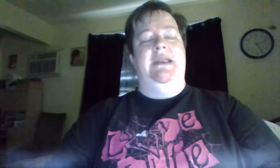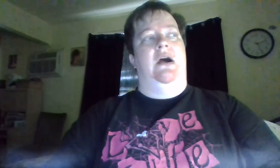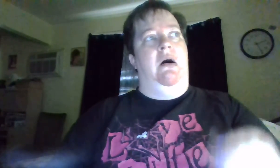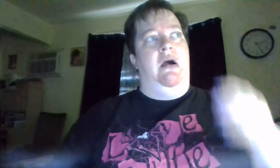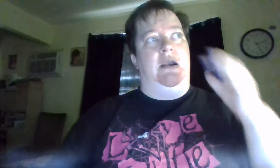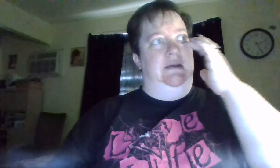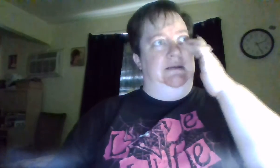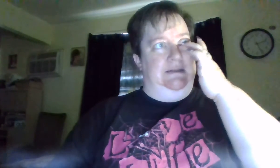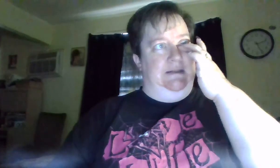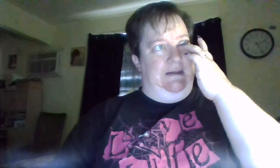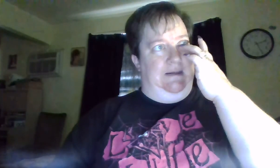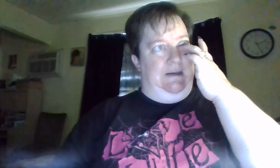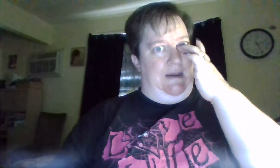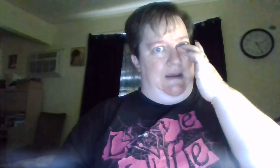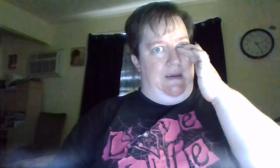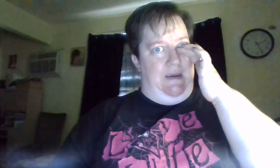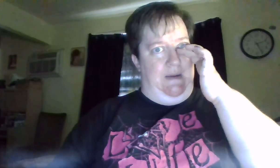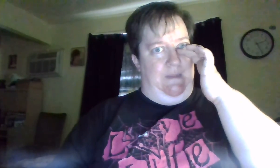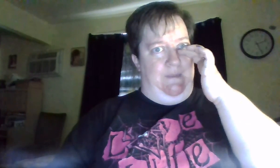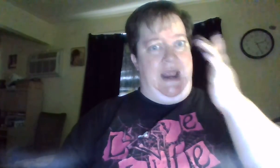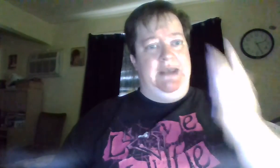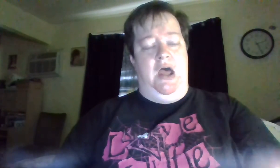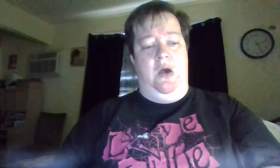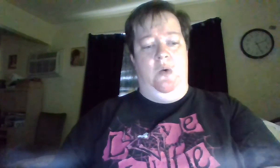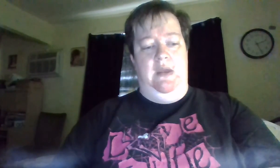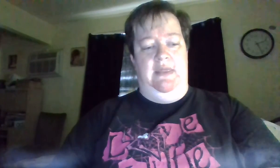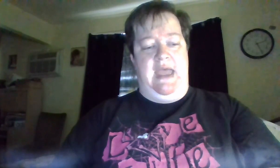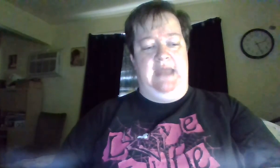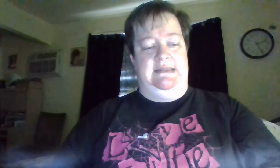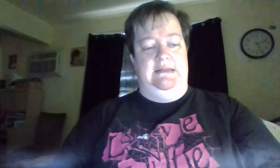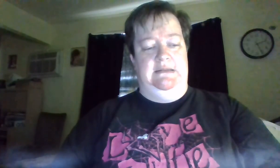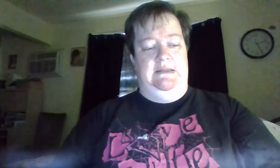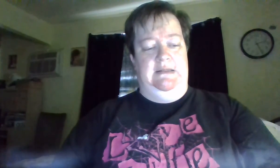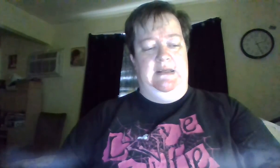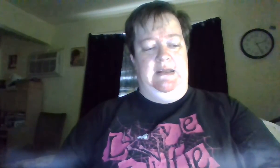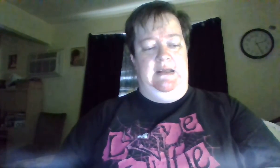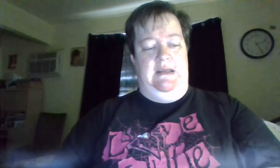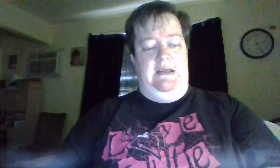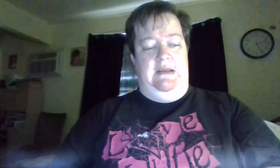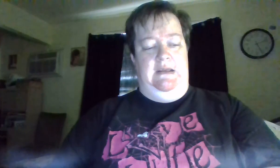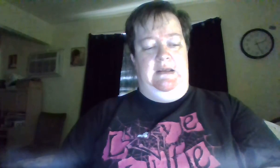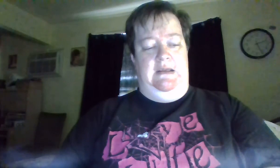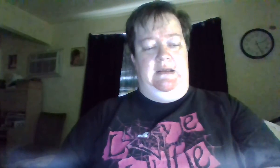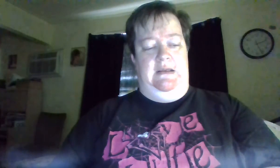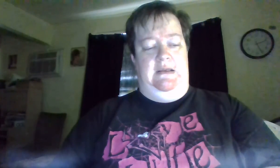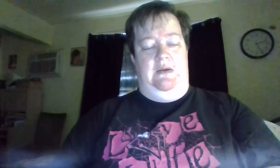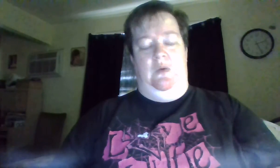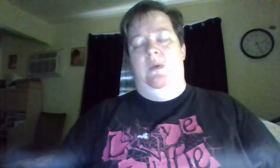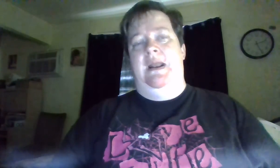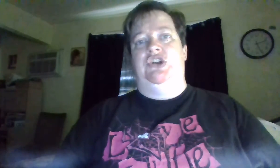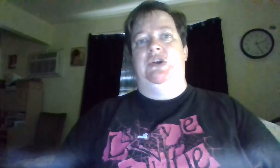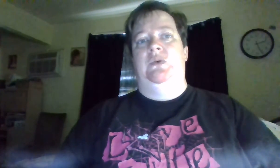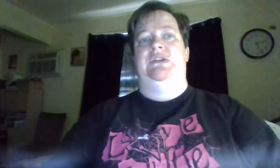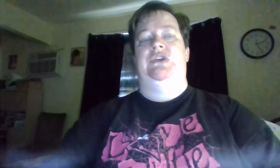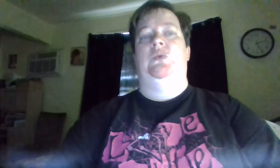it hard, but I know that when I choose to